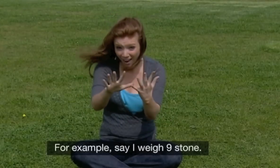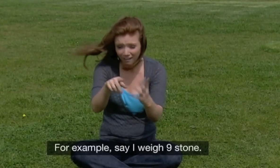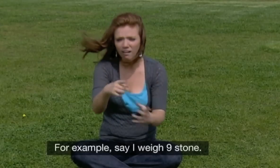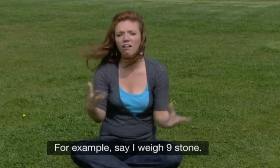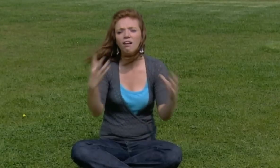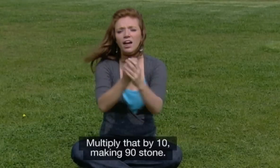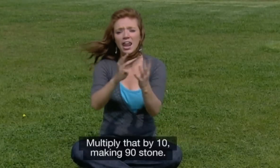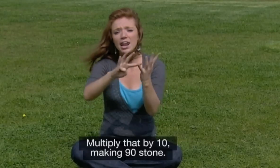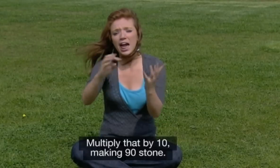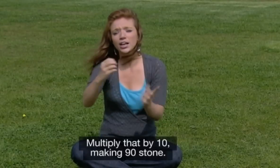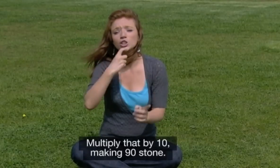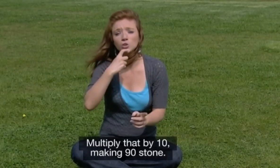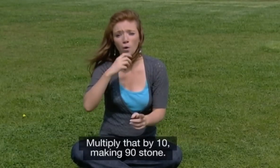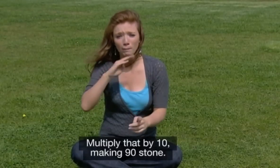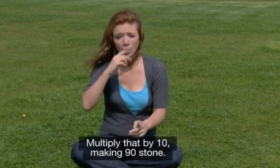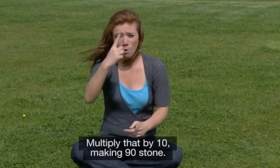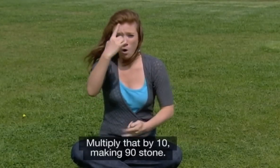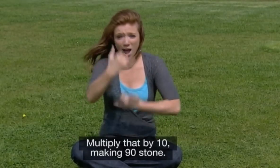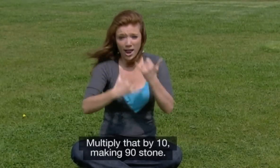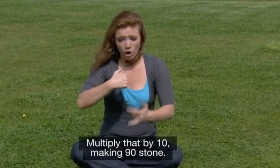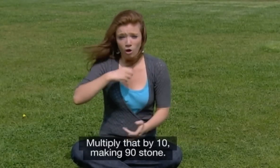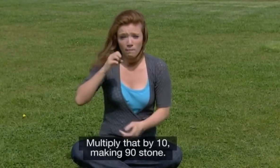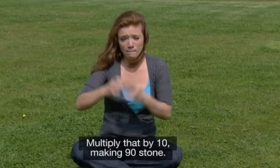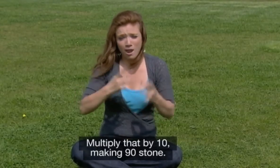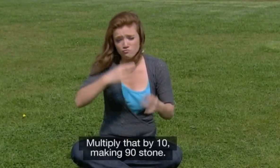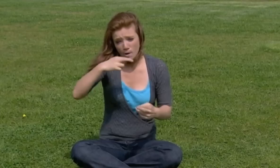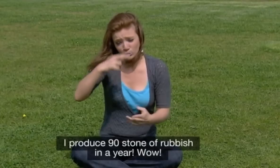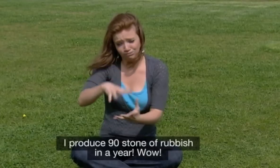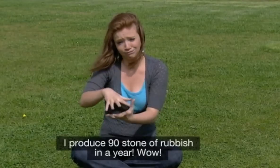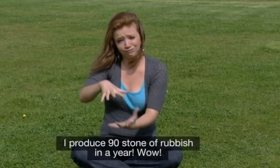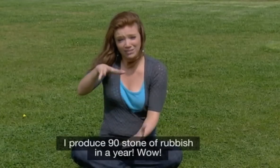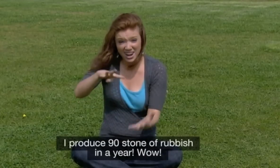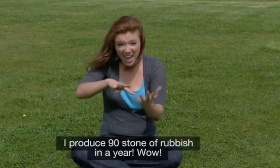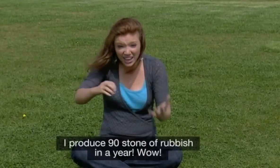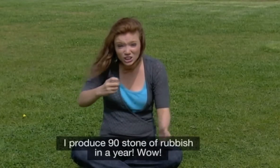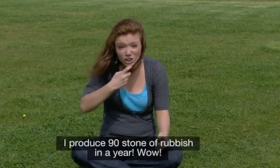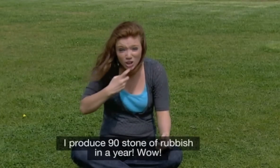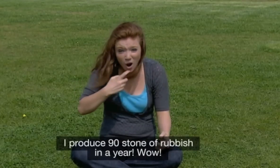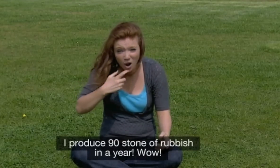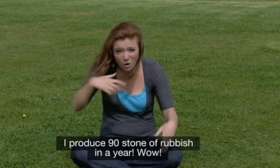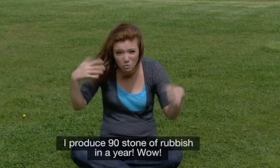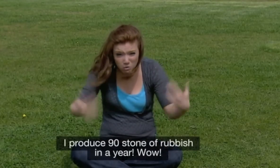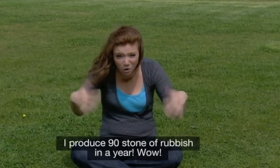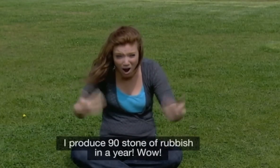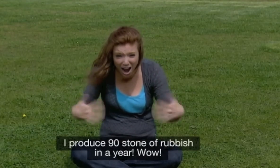9 stone, multiply that by 10, making 90 stone. I produce 90 stone of rubbish in a year. Wow!